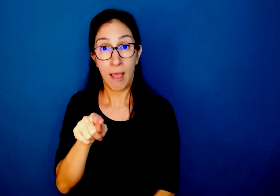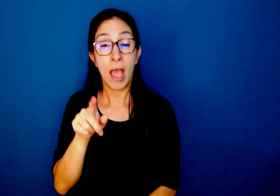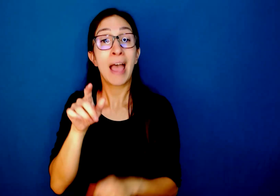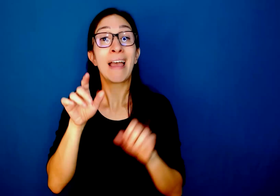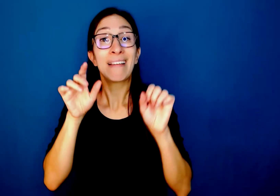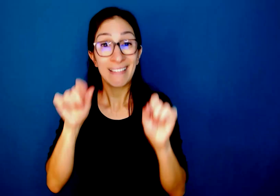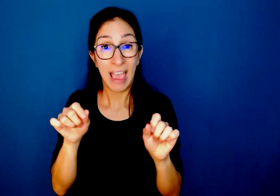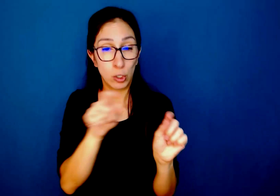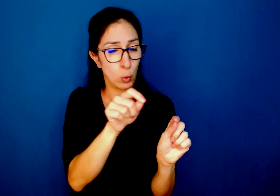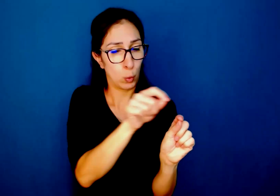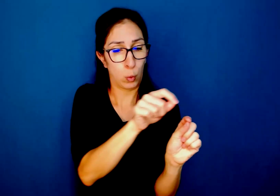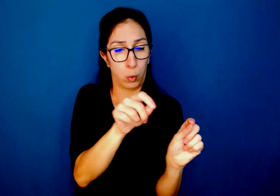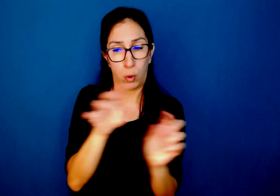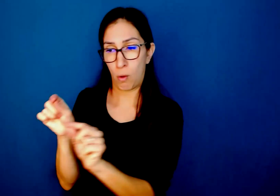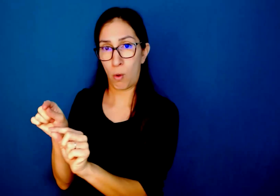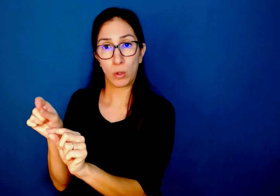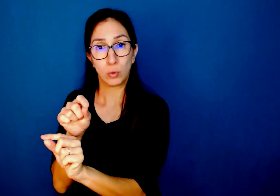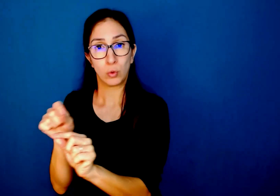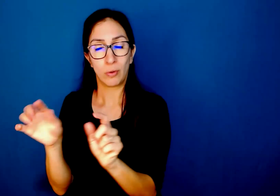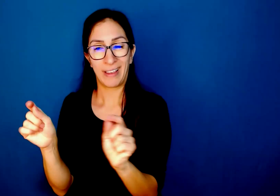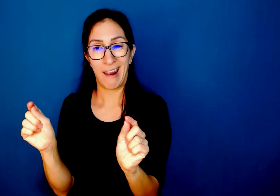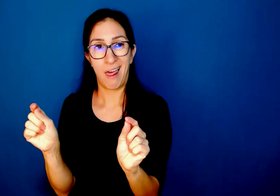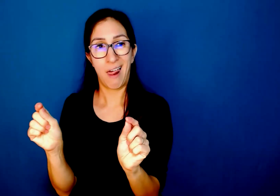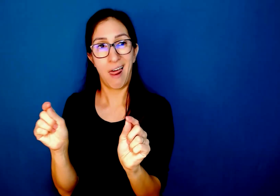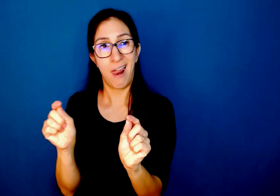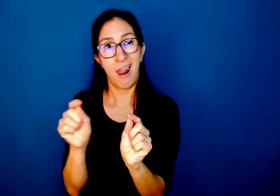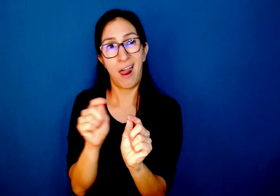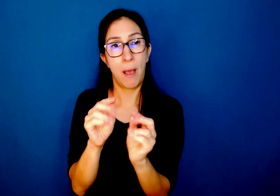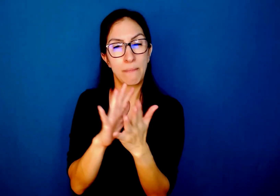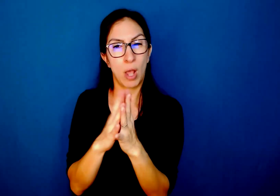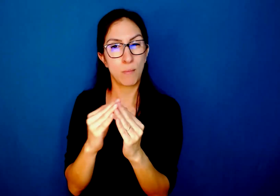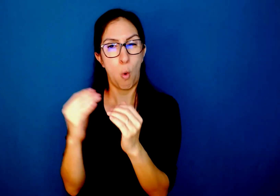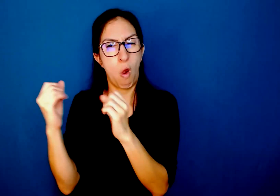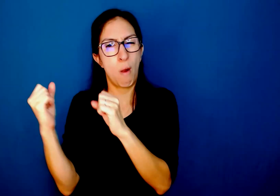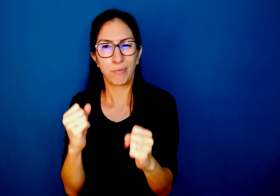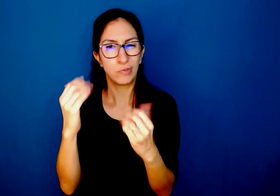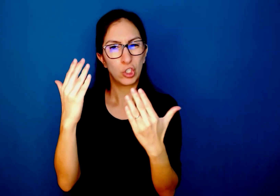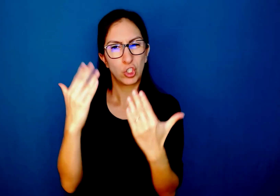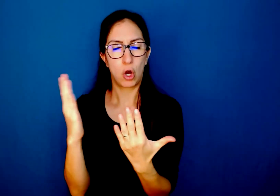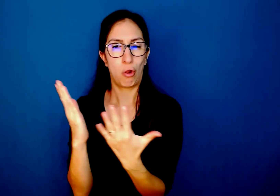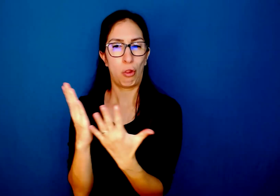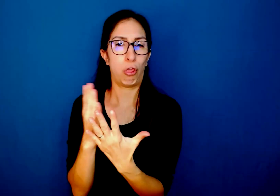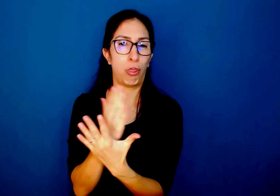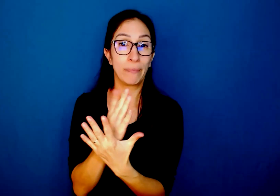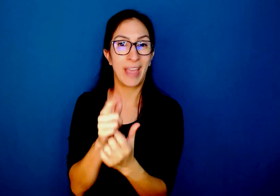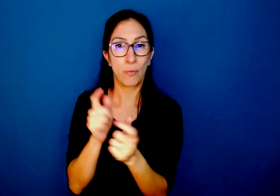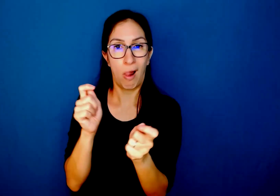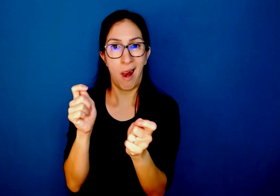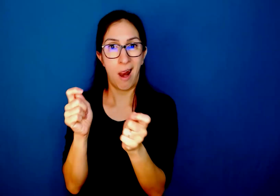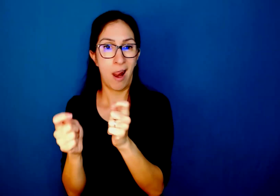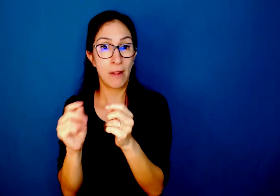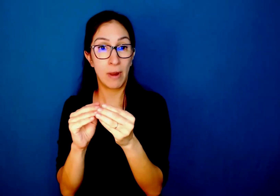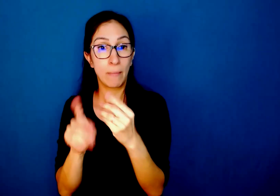can darken and it will continue to update the contrast ratio until we see